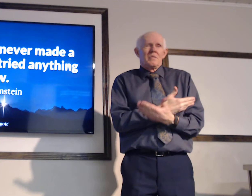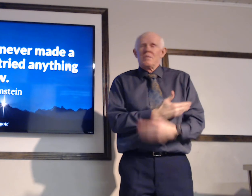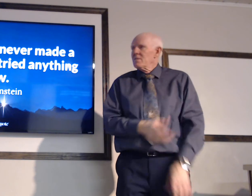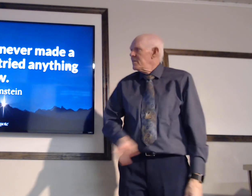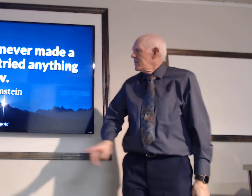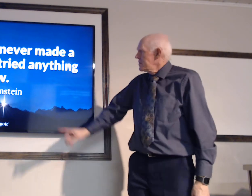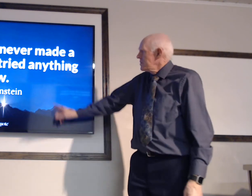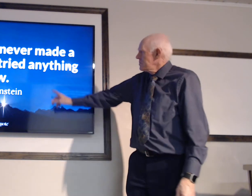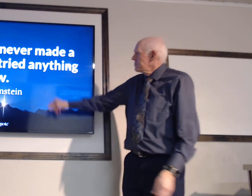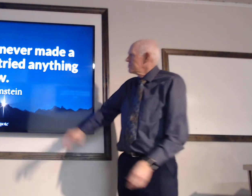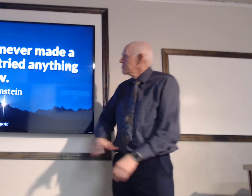new.